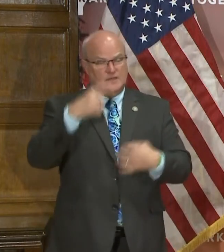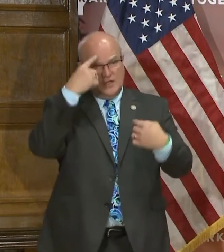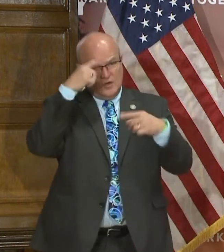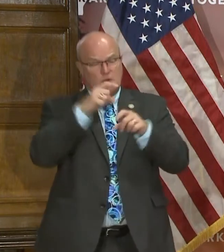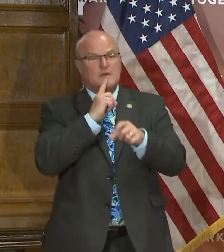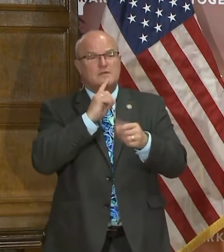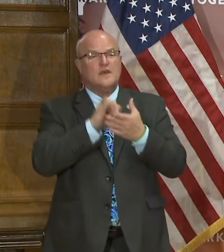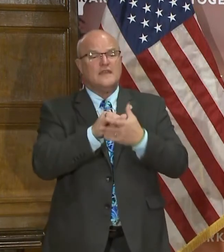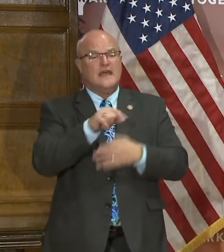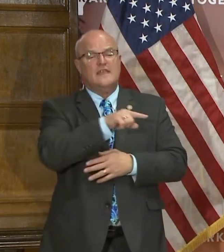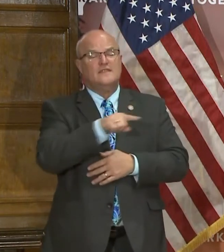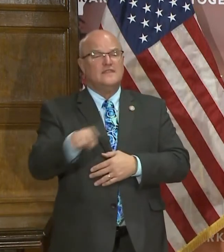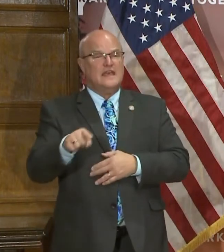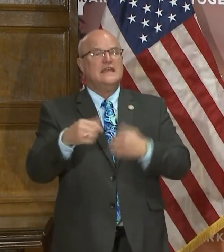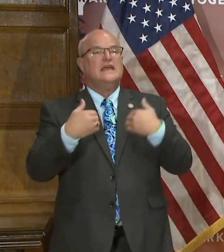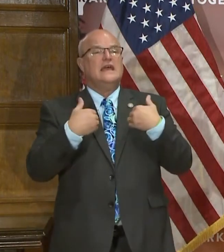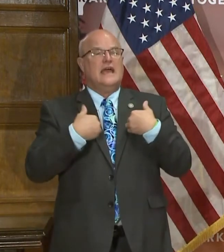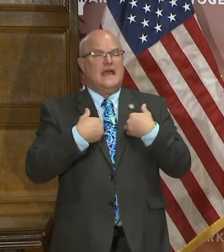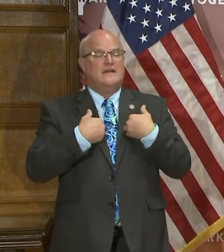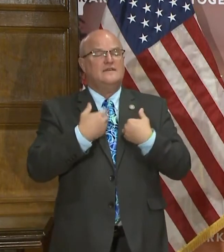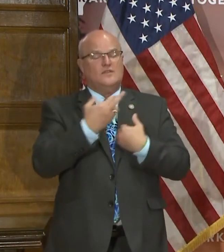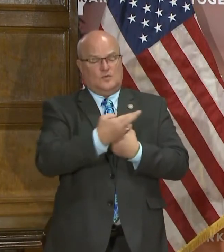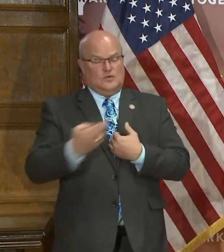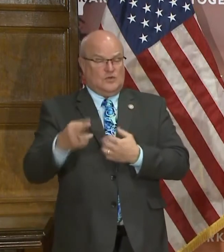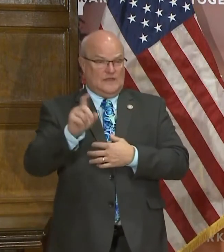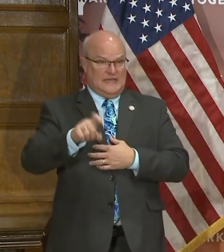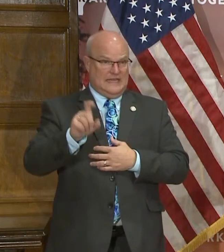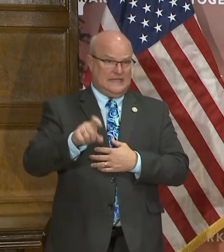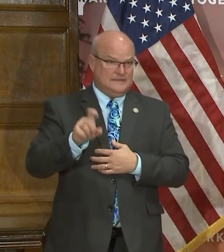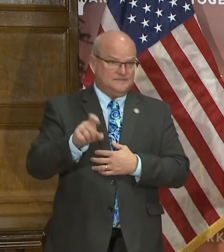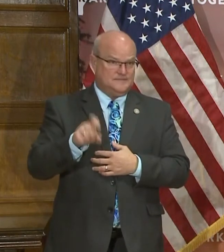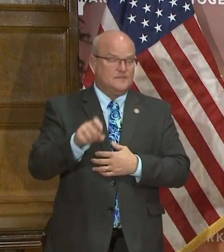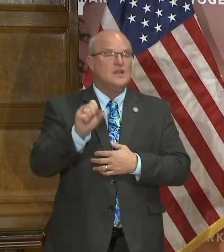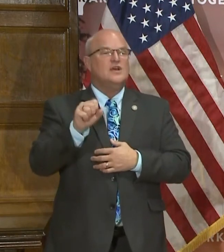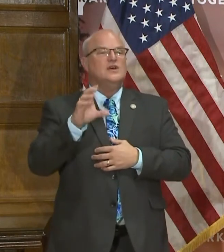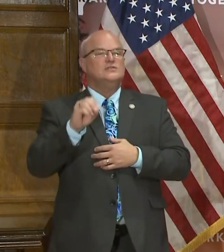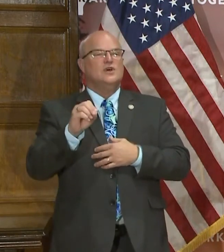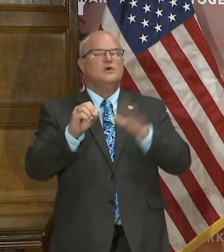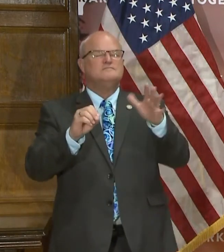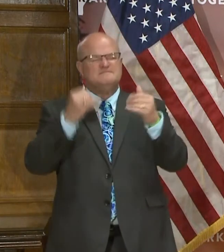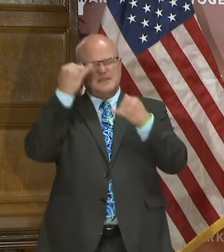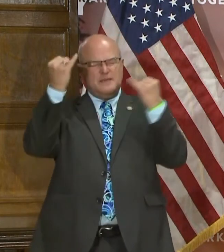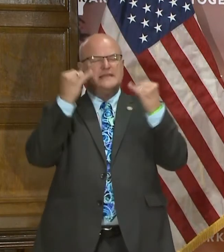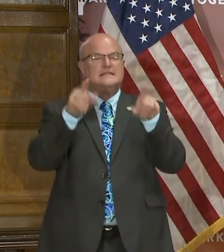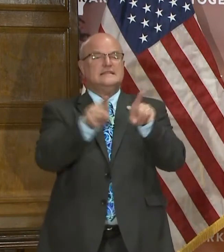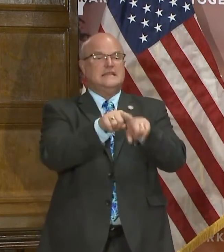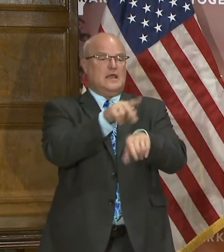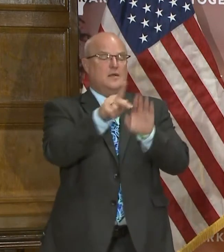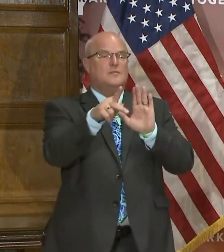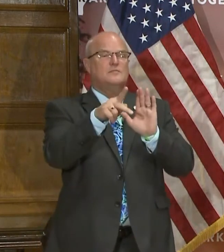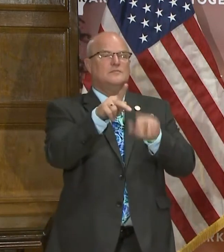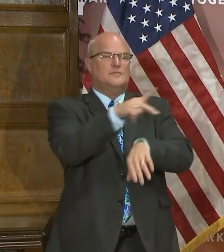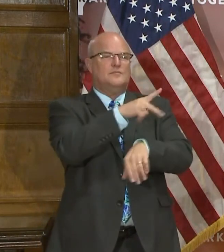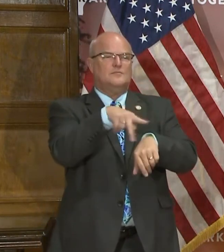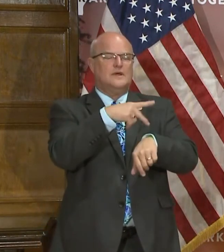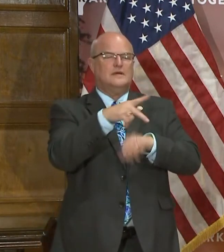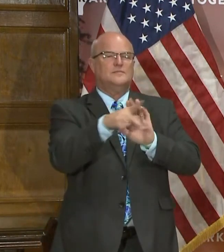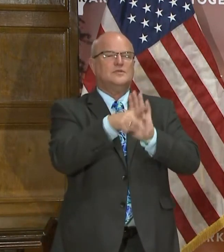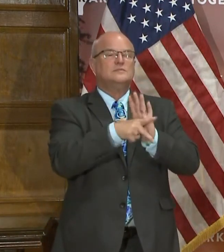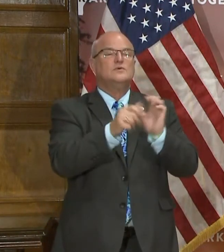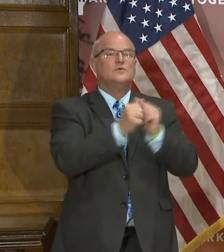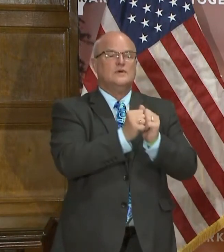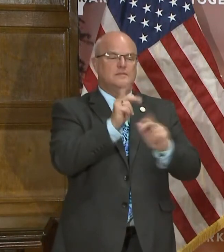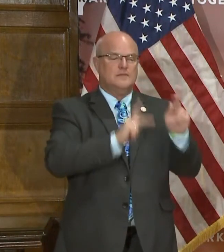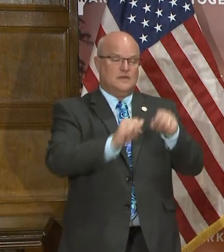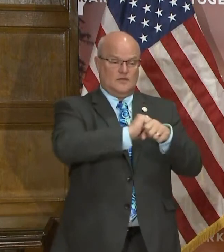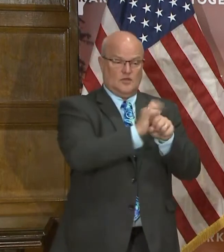order to make sure that they get the resources that they need. So imagine applying the same principle to patients with COVID-19.